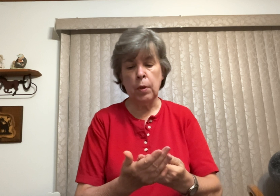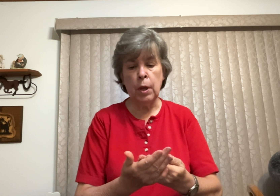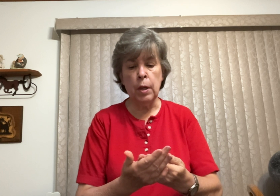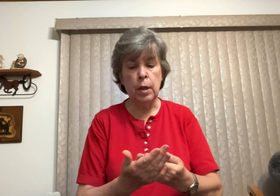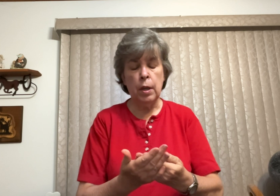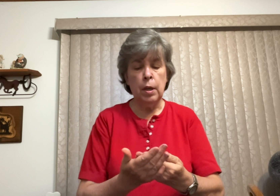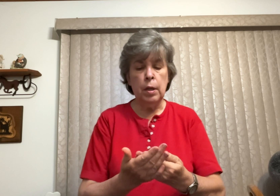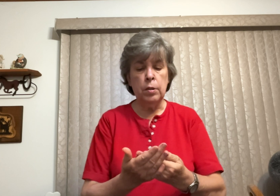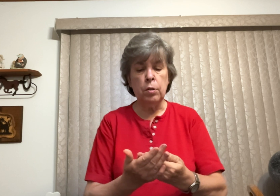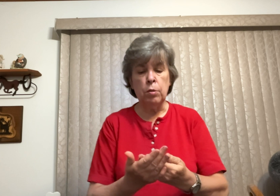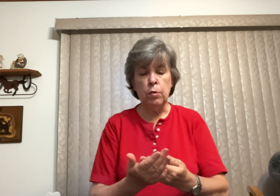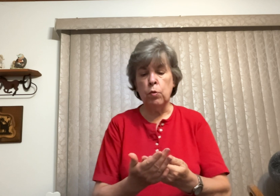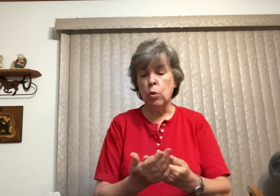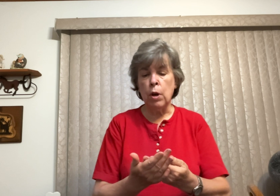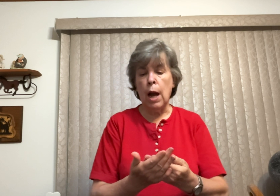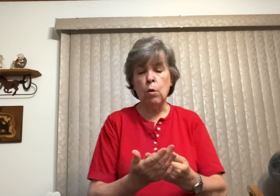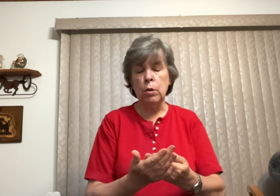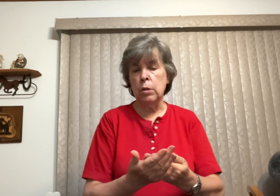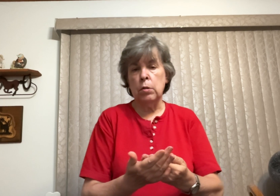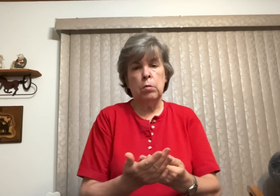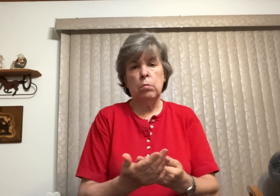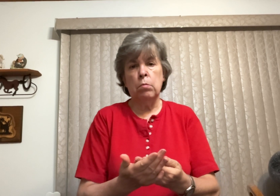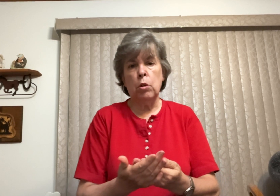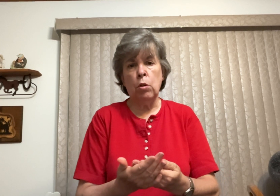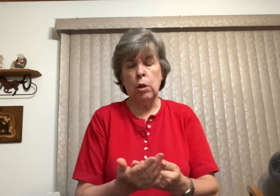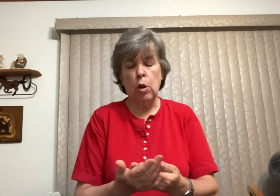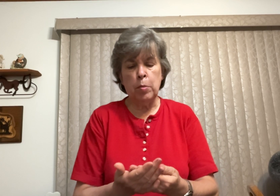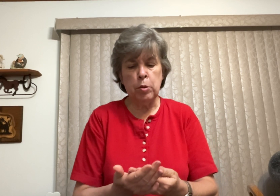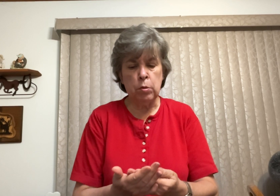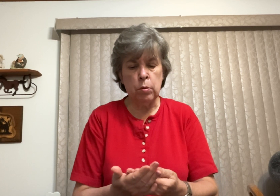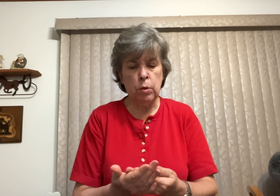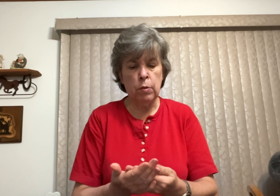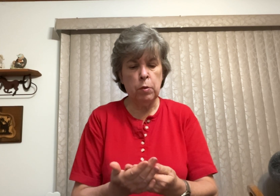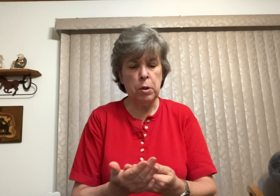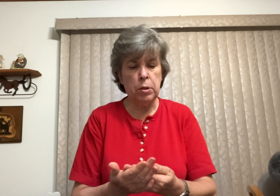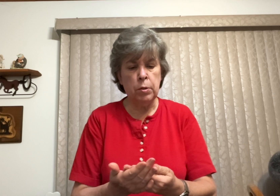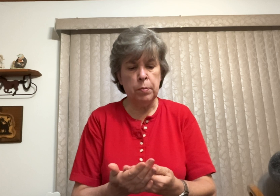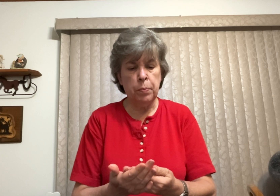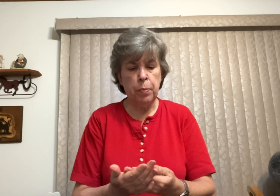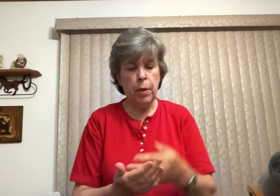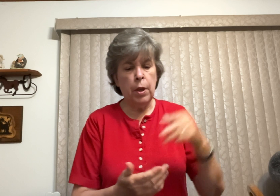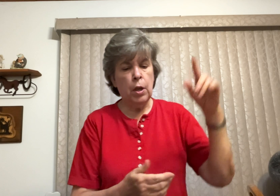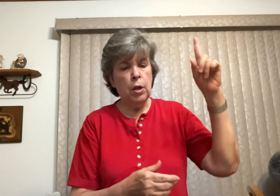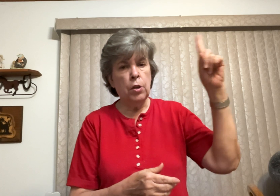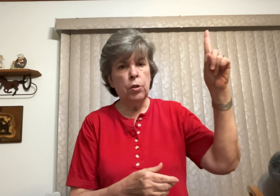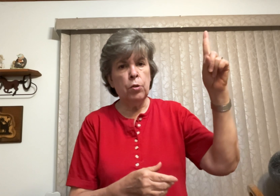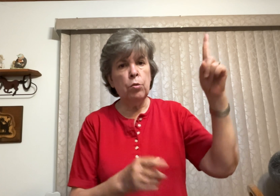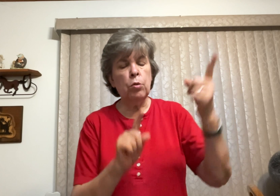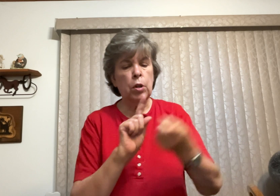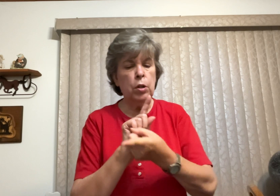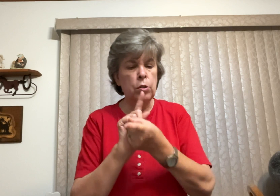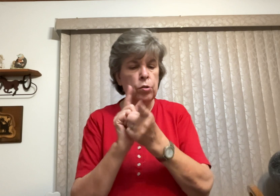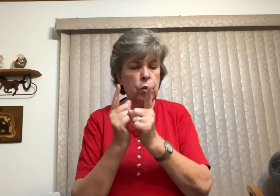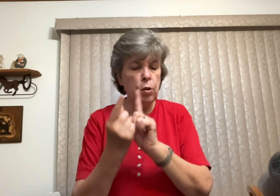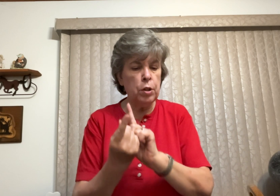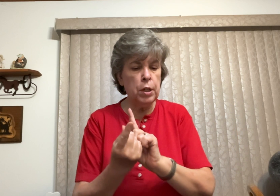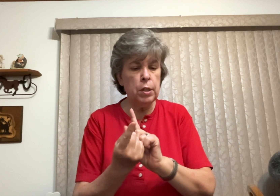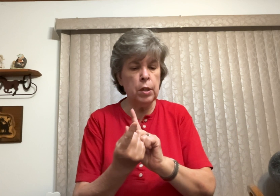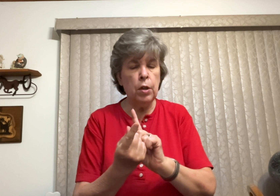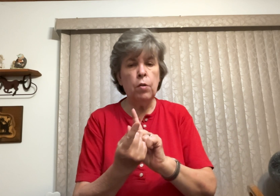Okay, so the 4 hour is totally optional, whatever you want to do. You turn it